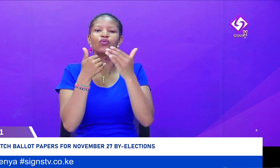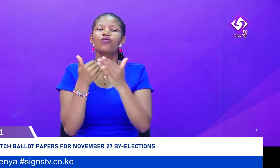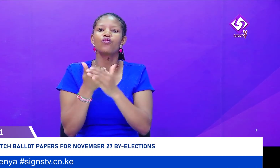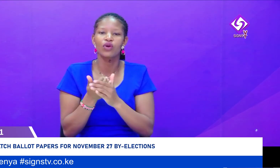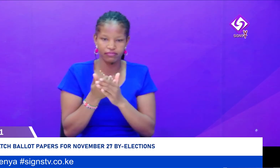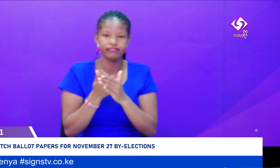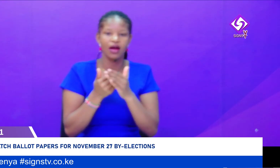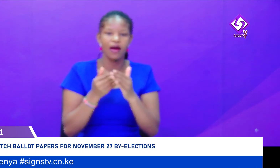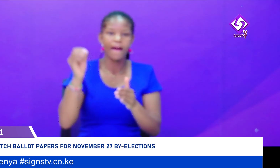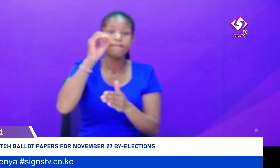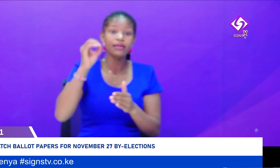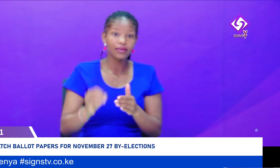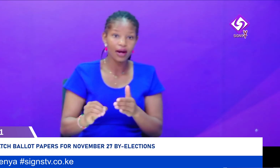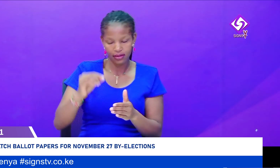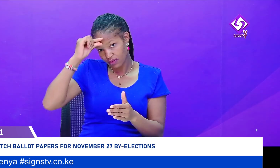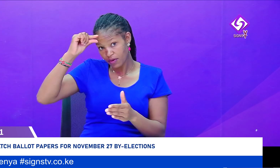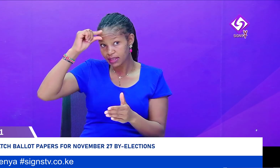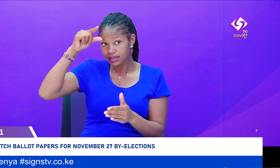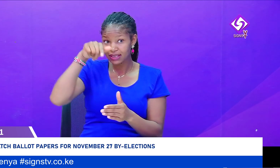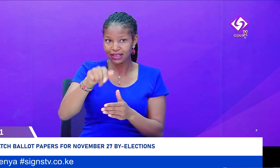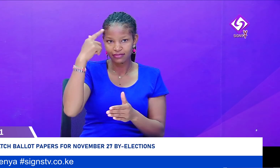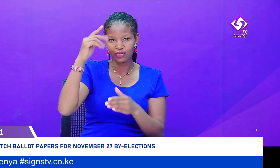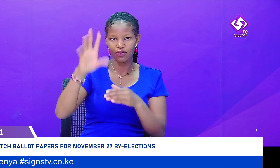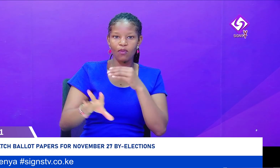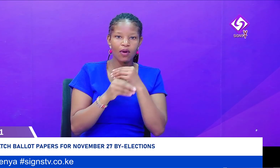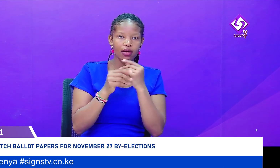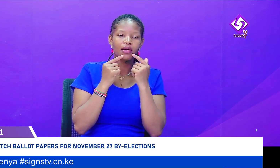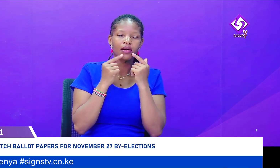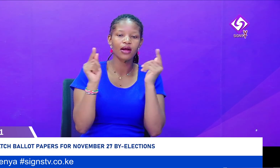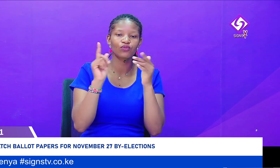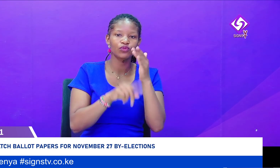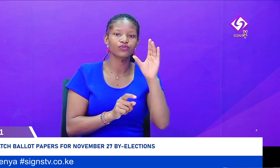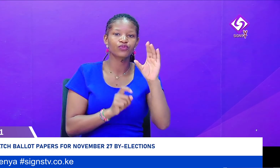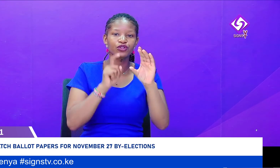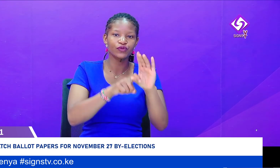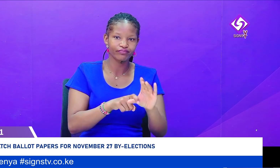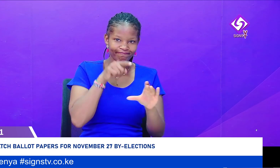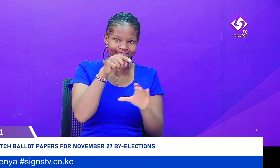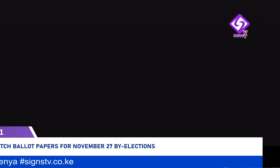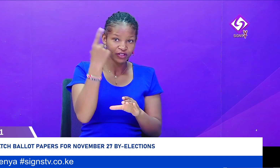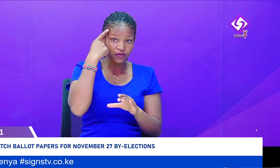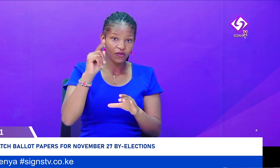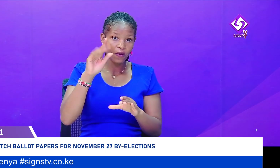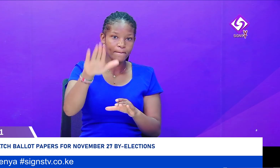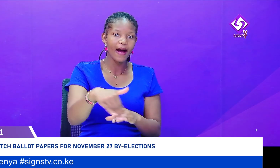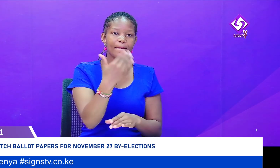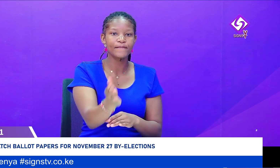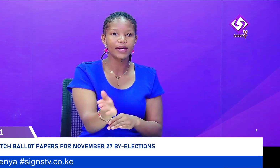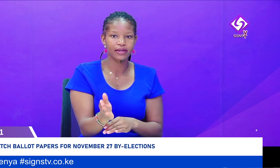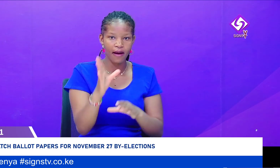performing compared to all the three preceding governments. Addressing a joint session of Parliament,